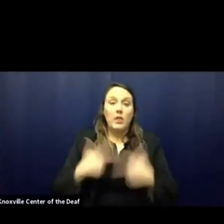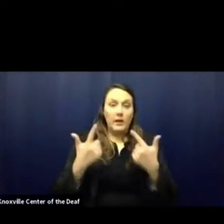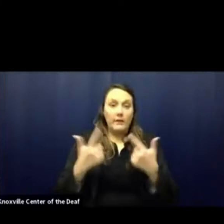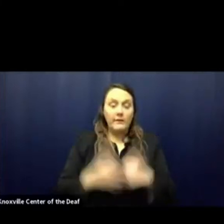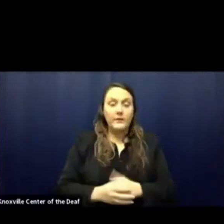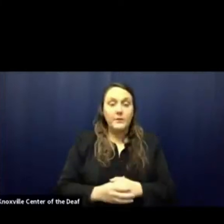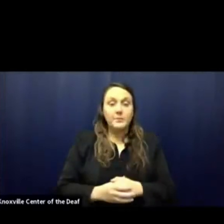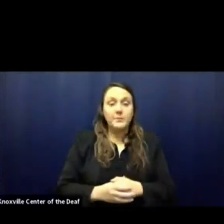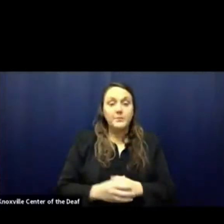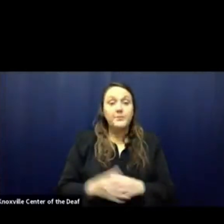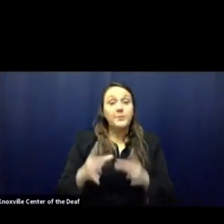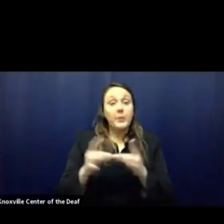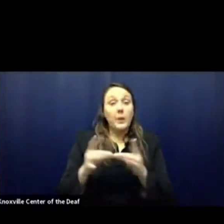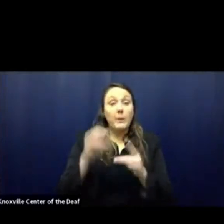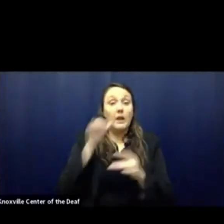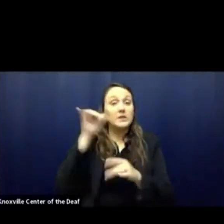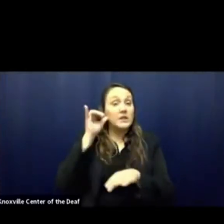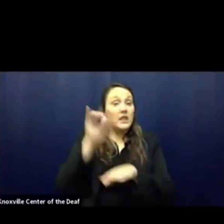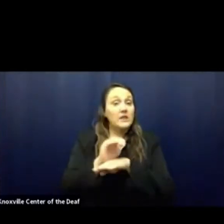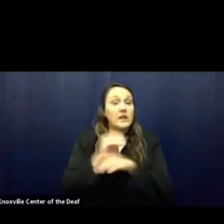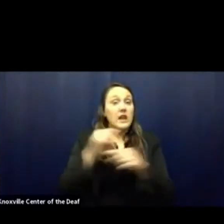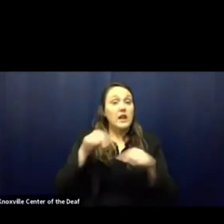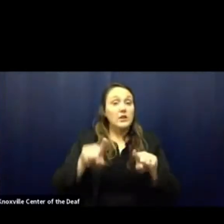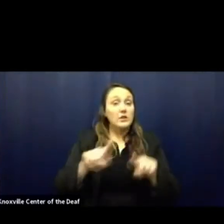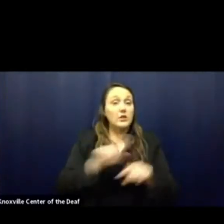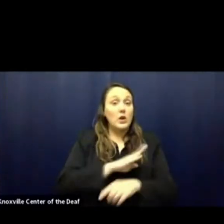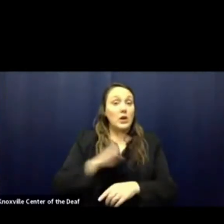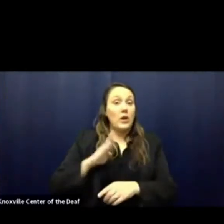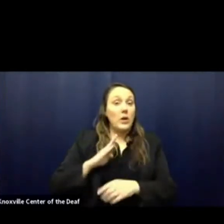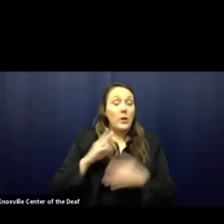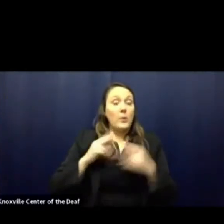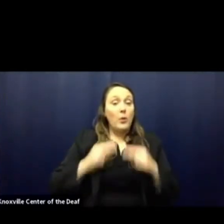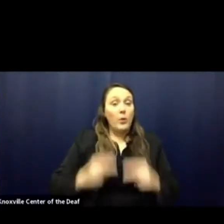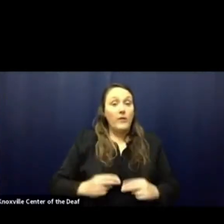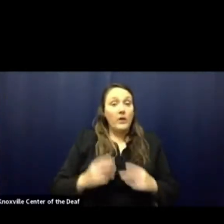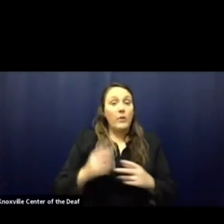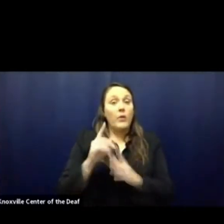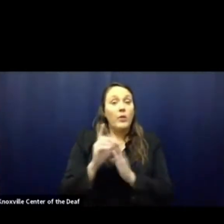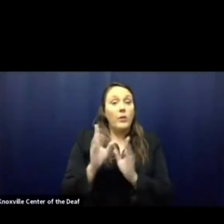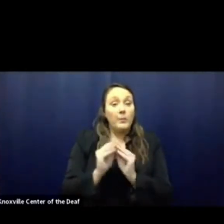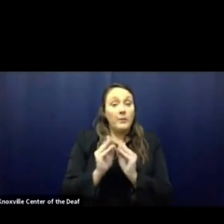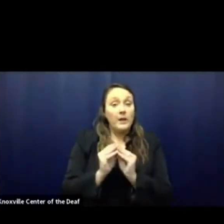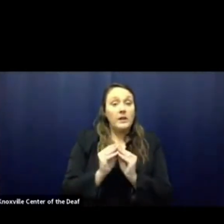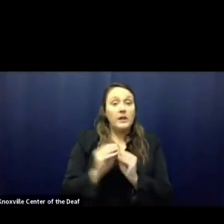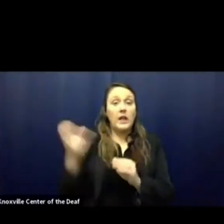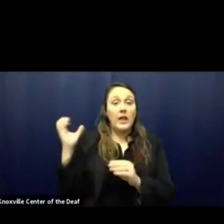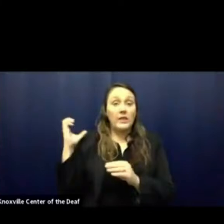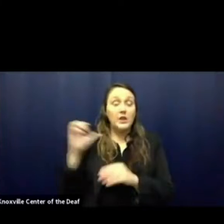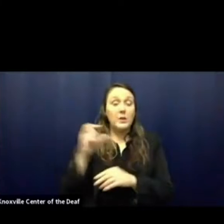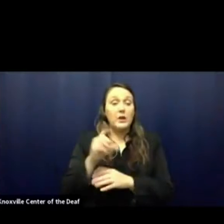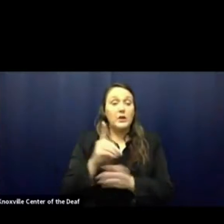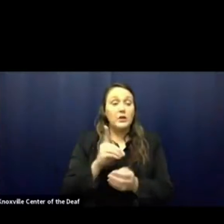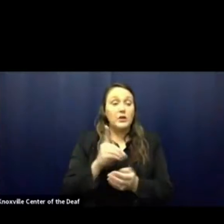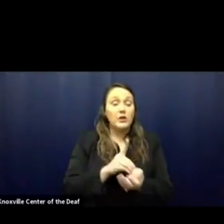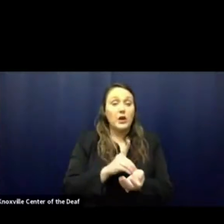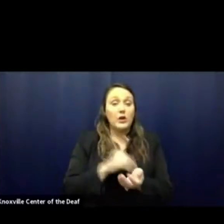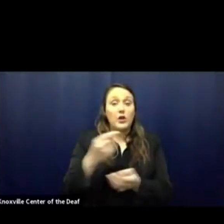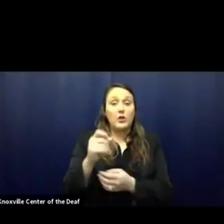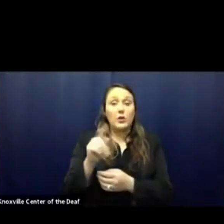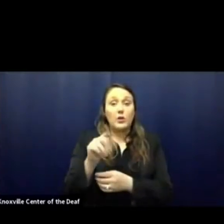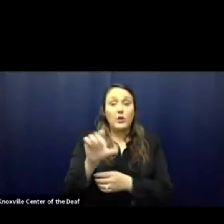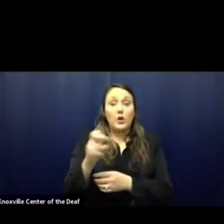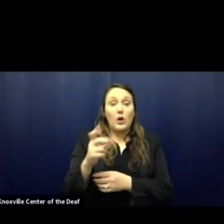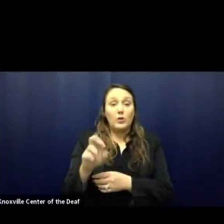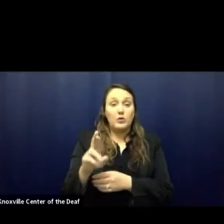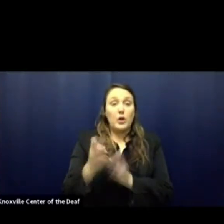As mentioned last night during the Board of Health meeting, Chairman of the Board, Dr. Gocher, and I were asked to attend the